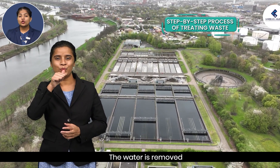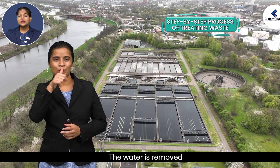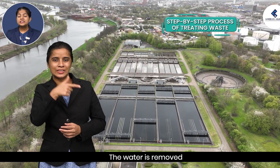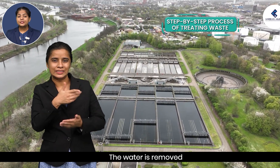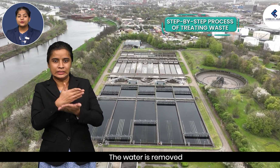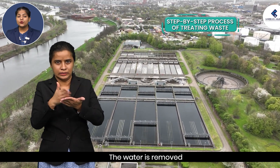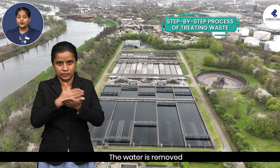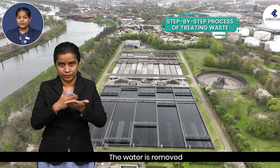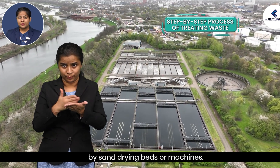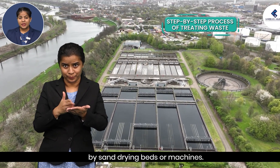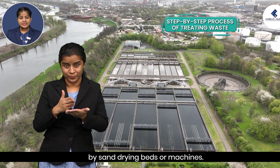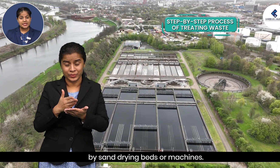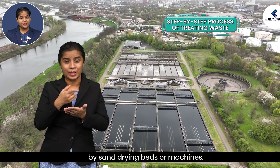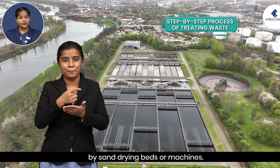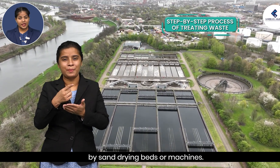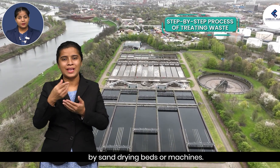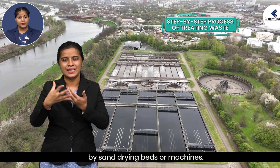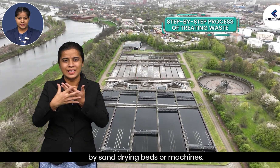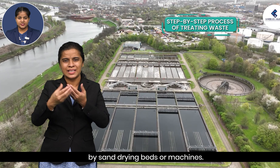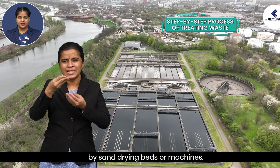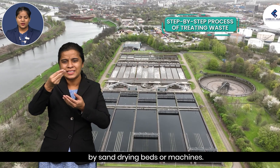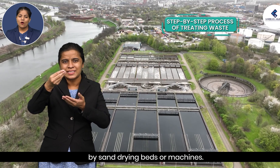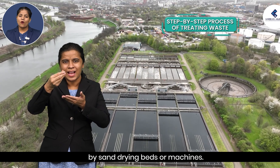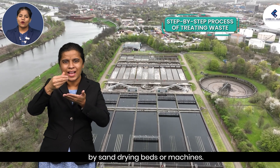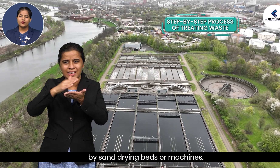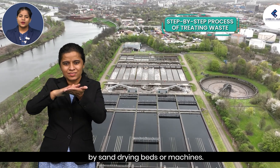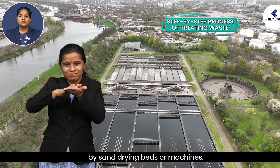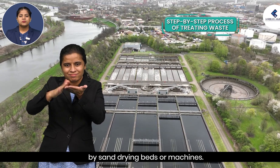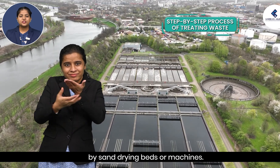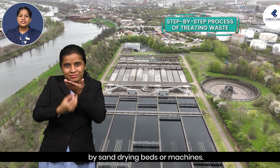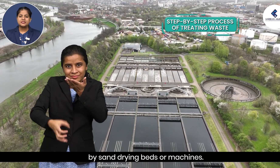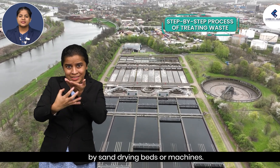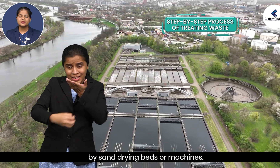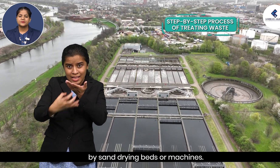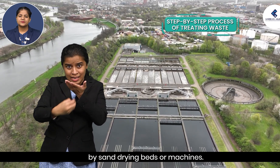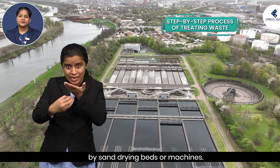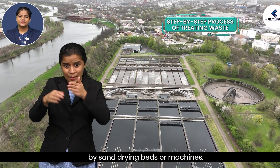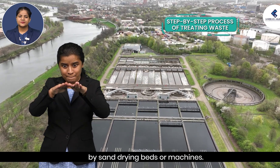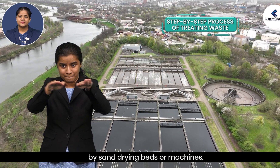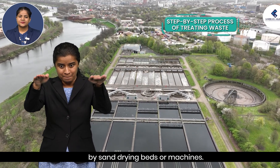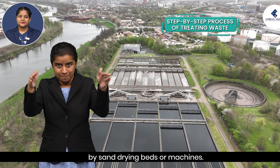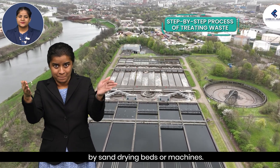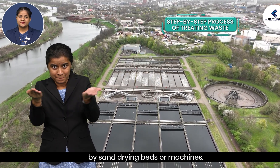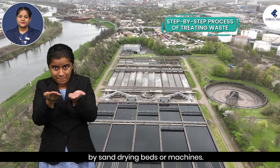The water is removed by sand drying beds or machines.